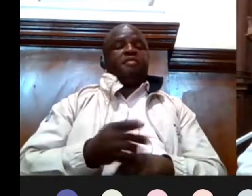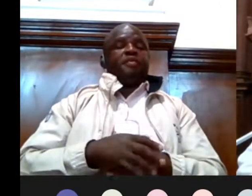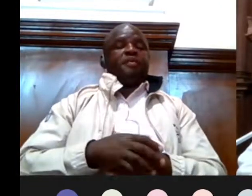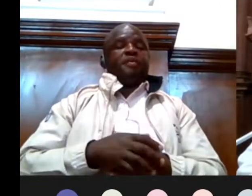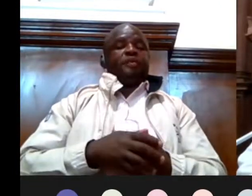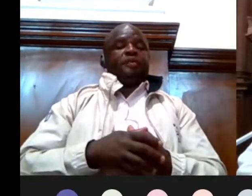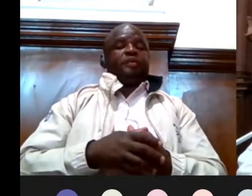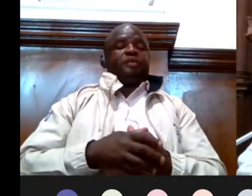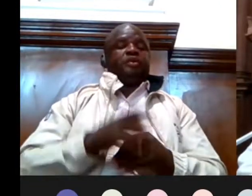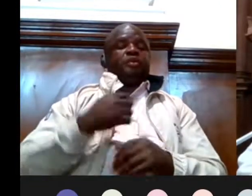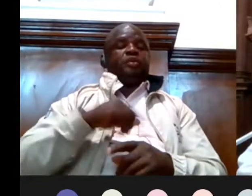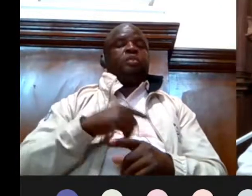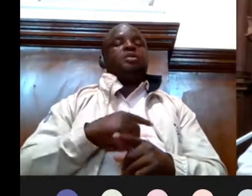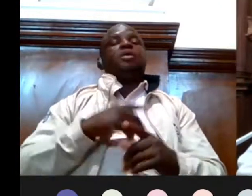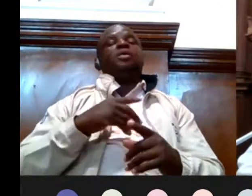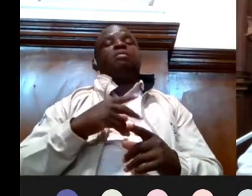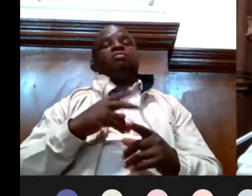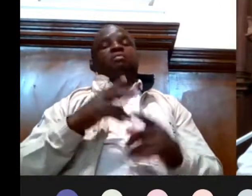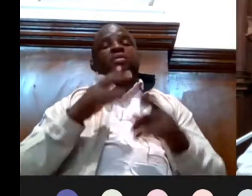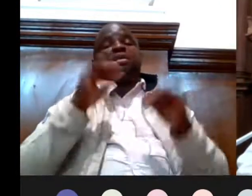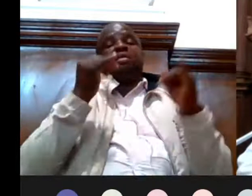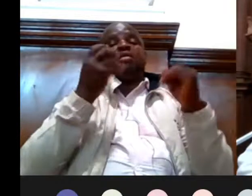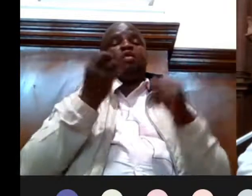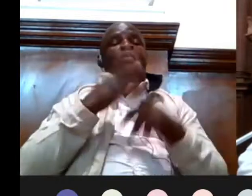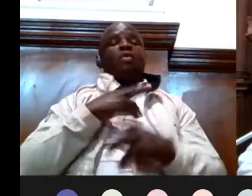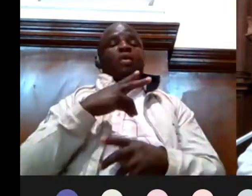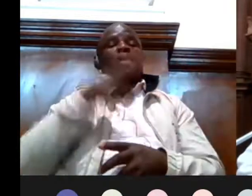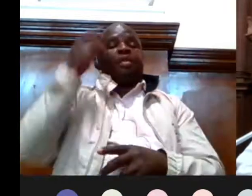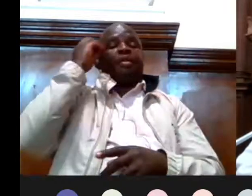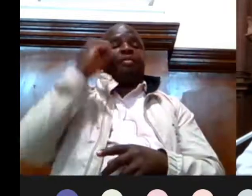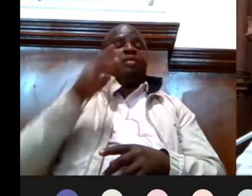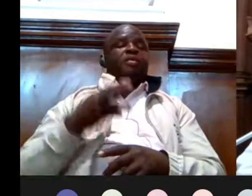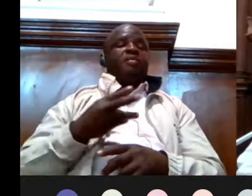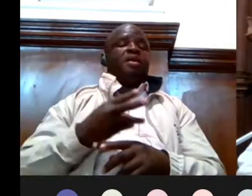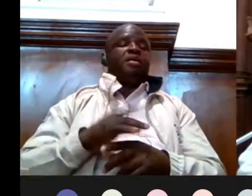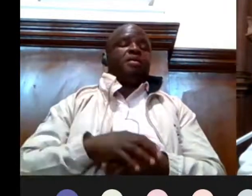Mo Riketekang, Kapare Hopulang,